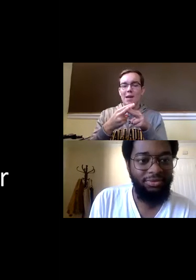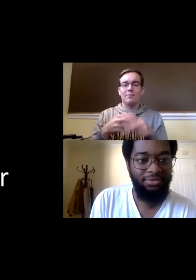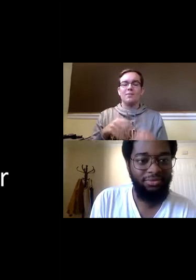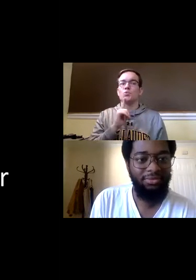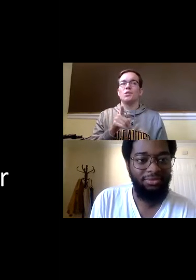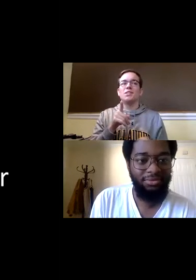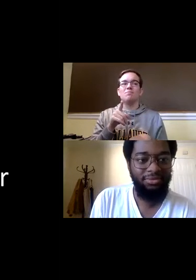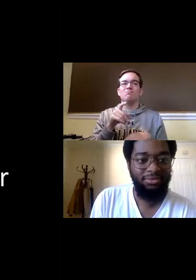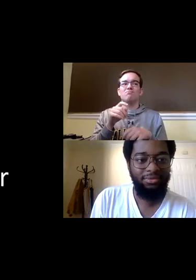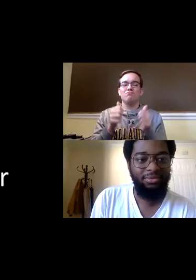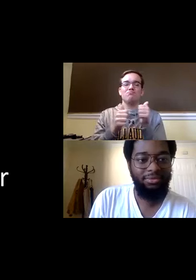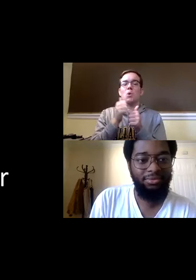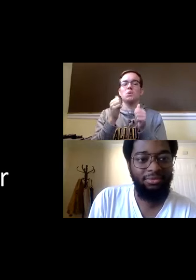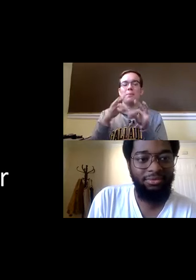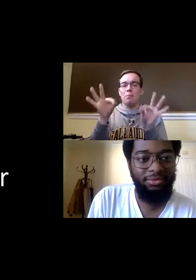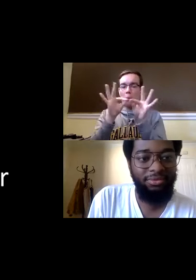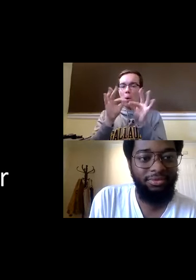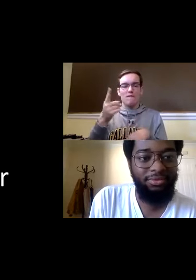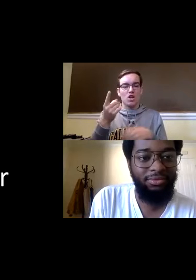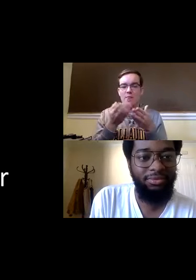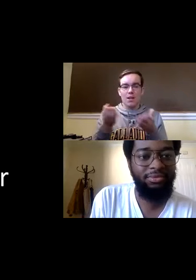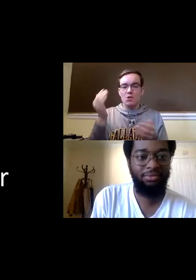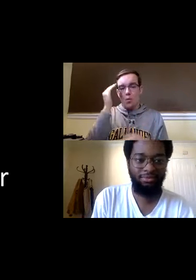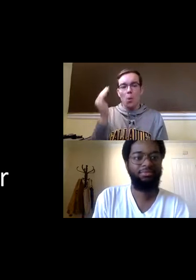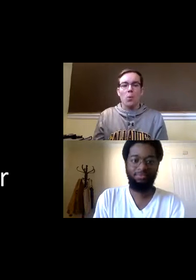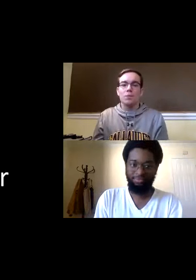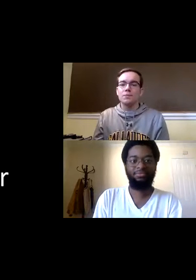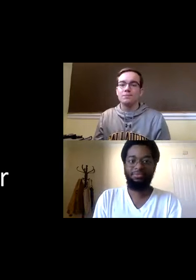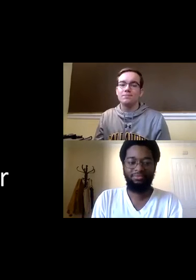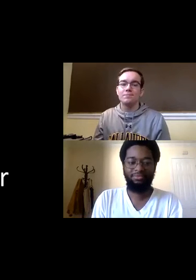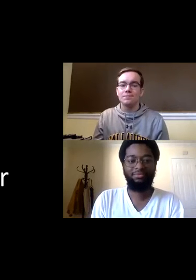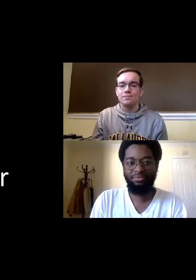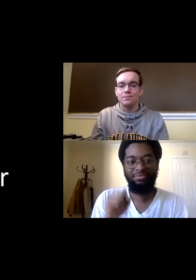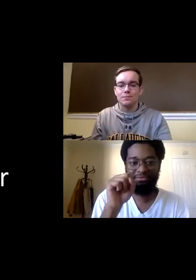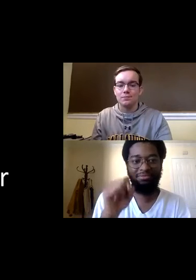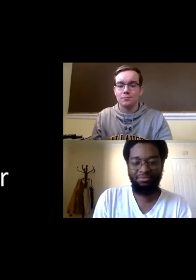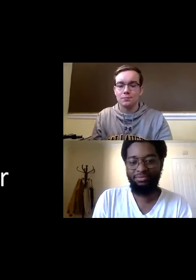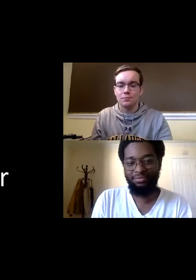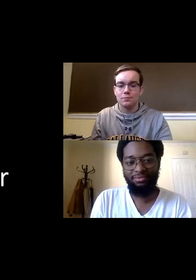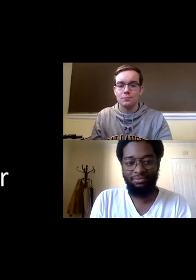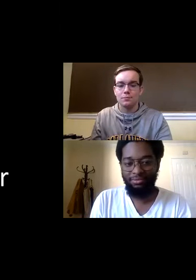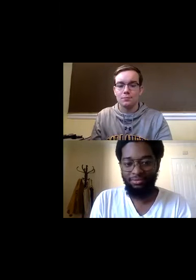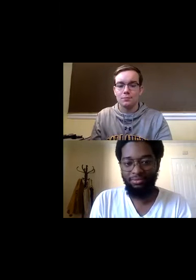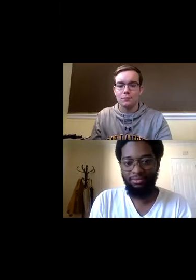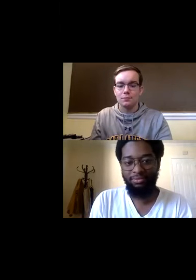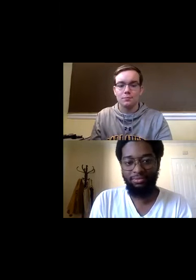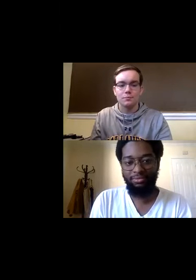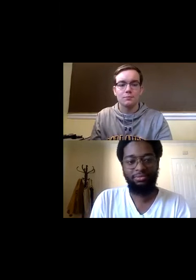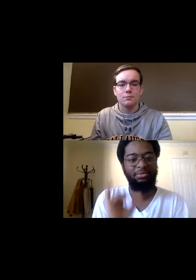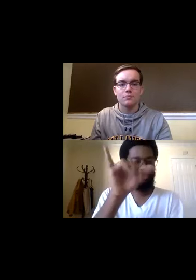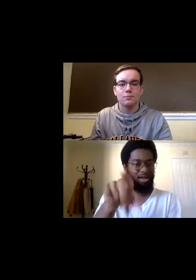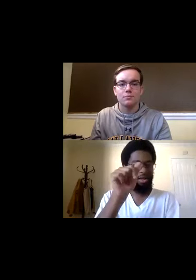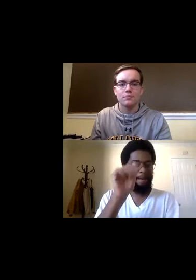And Definitely, go ahead and practice. Oh, I'm sorry. The important thing is just to keep practicing.